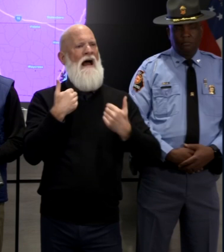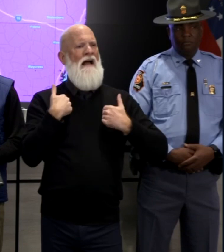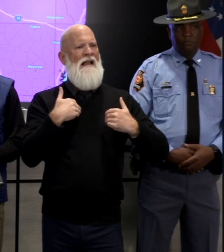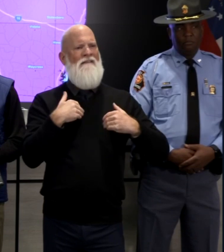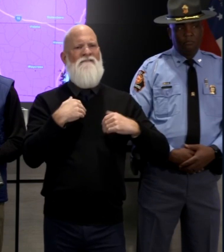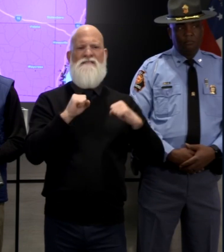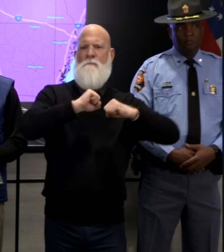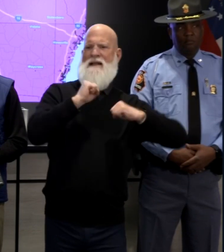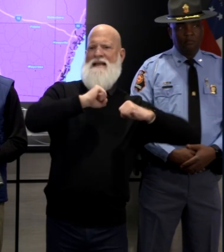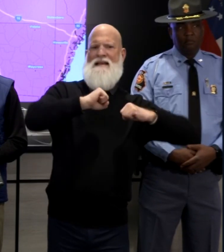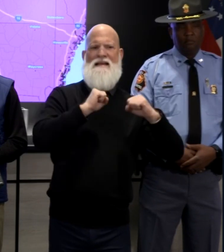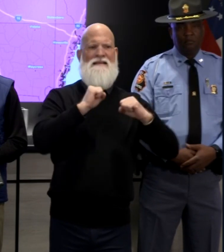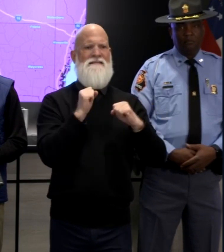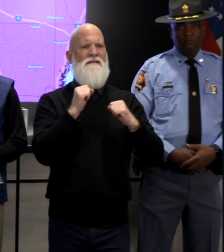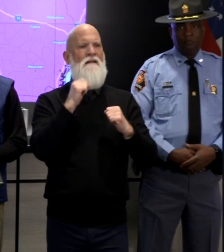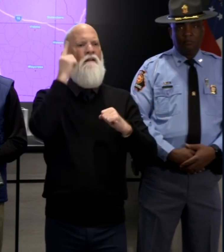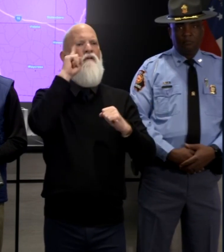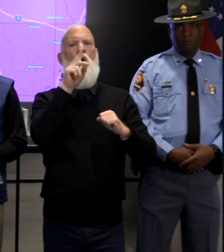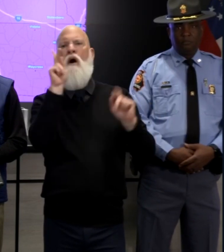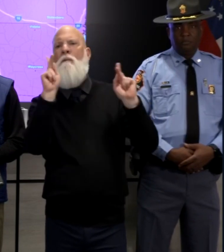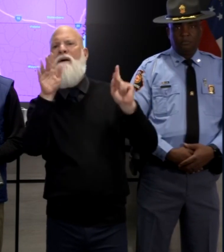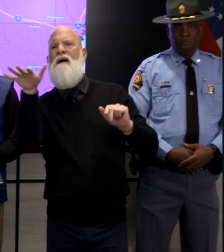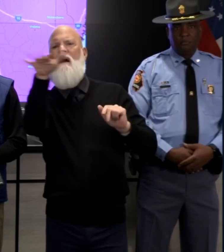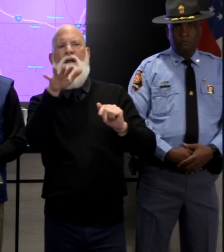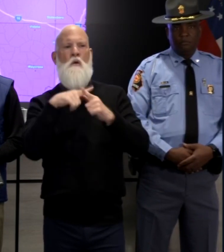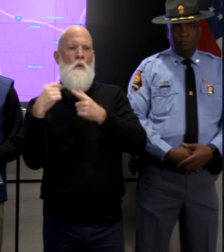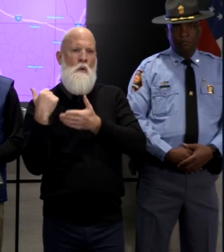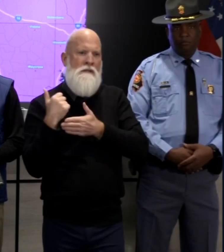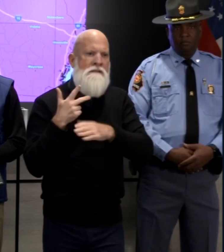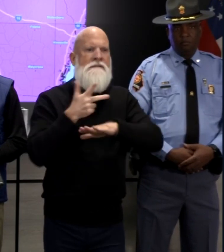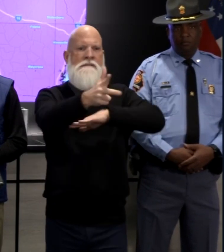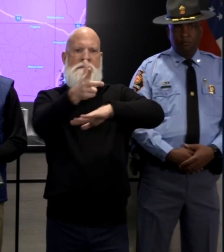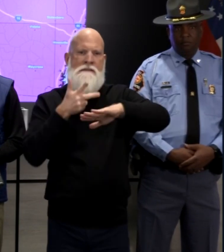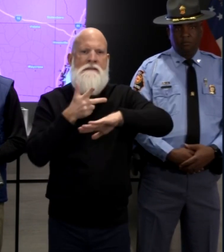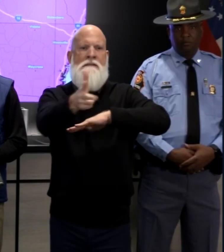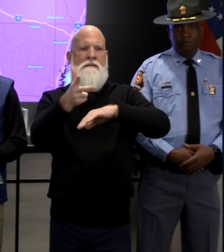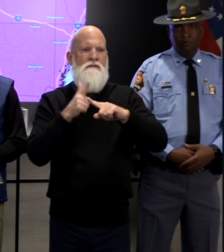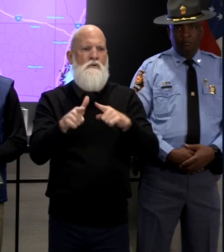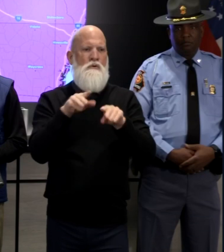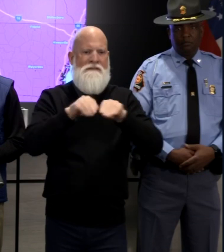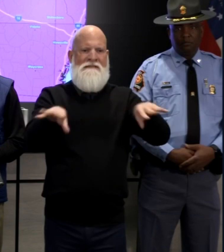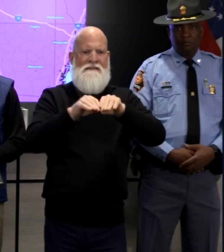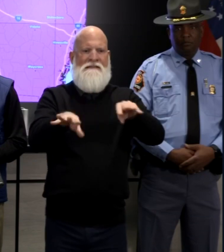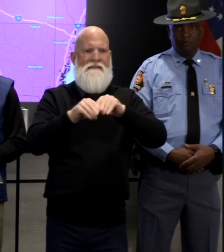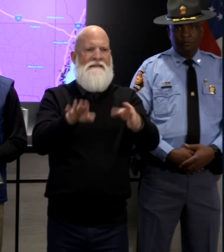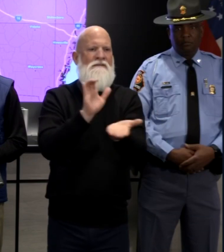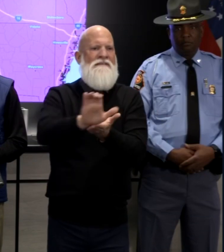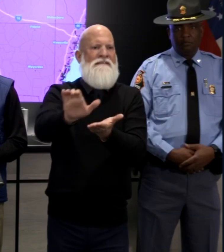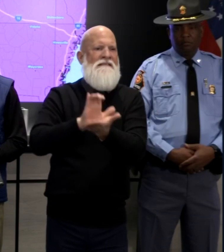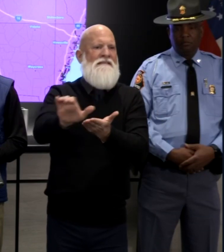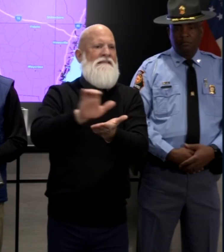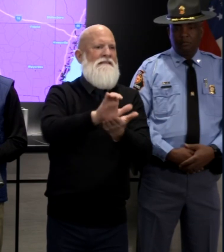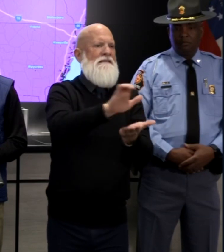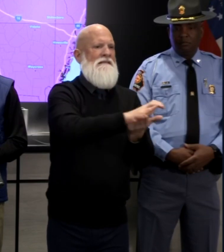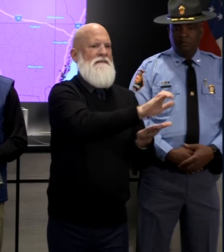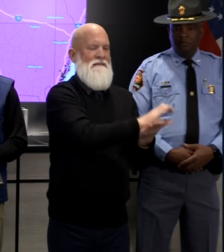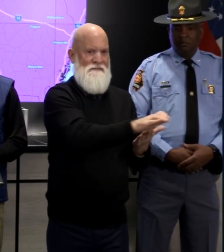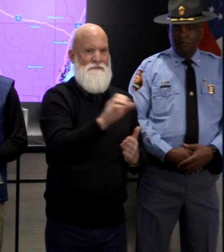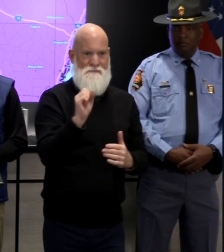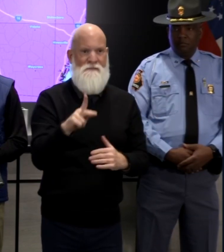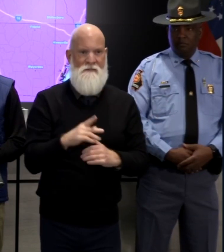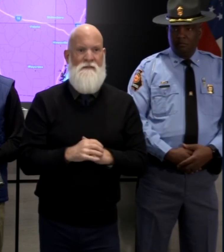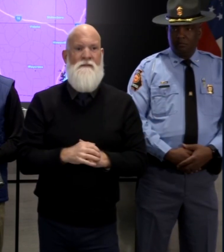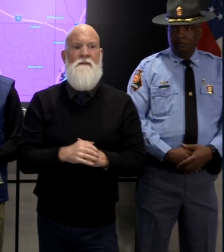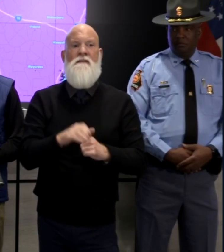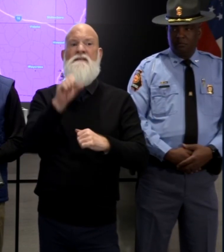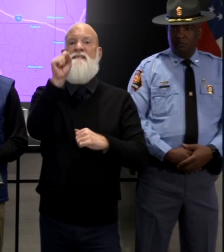clear themselves. We've got to get those trucks out there. We've got to get involved. As you might imagine, South Georgia's not accustomed